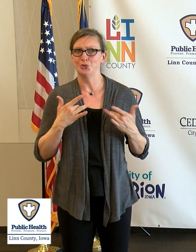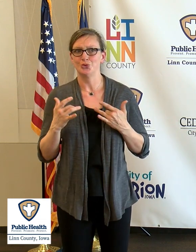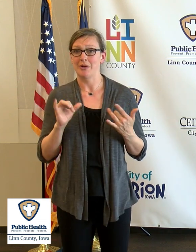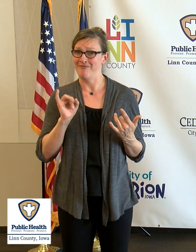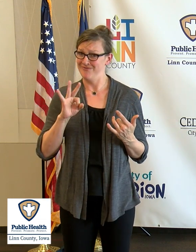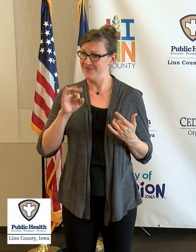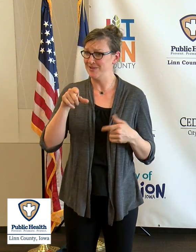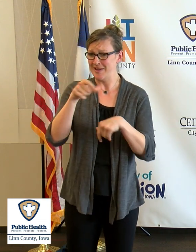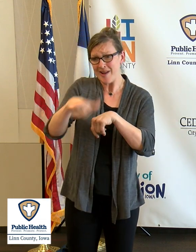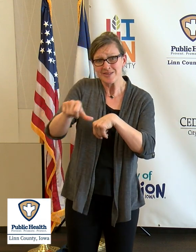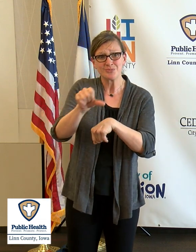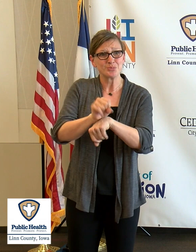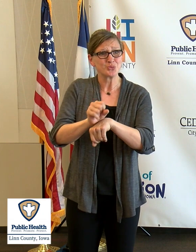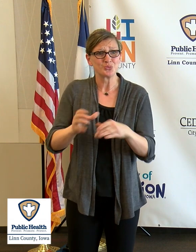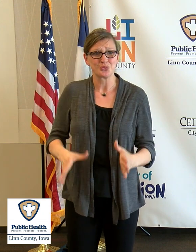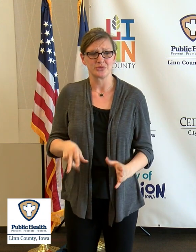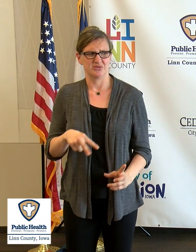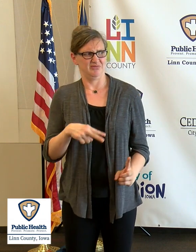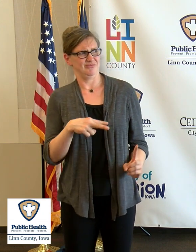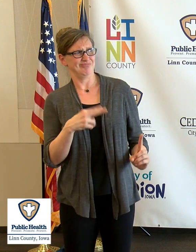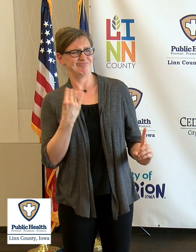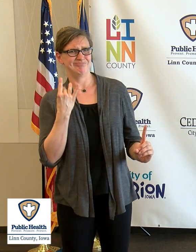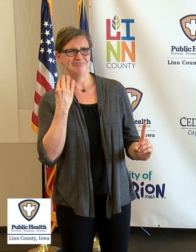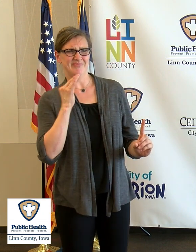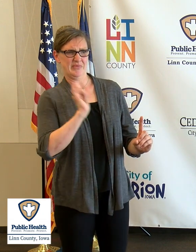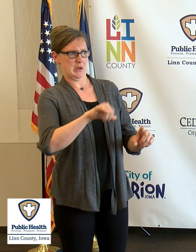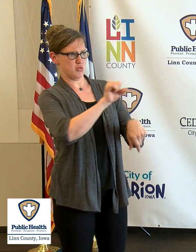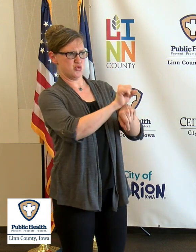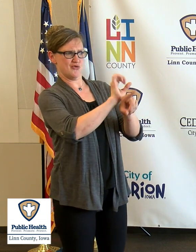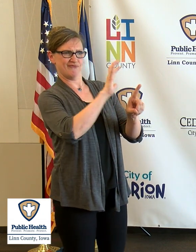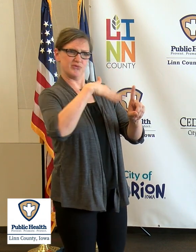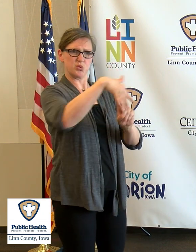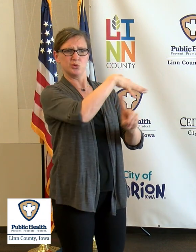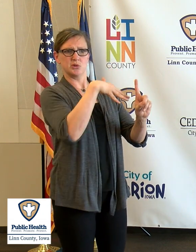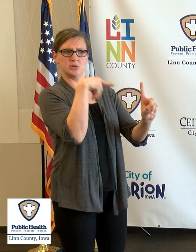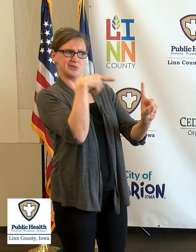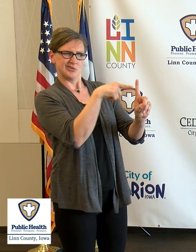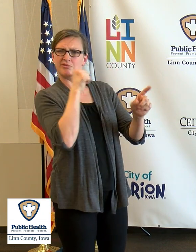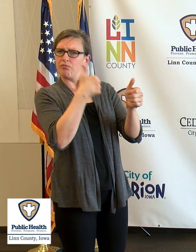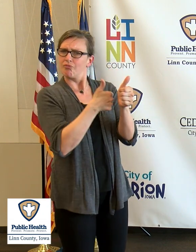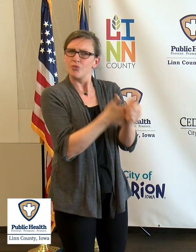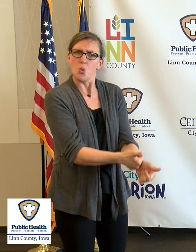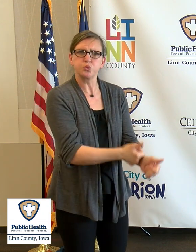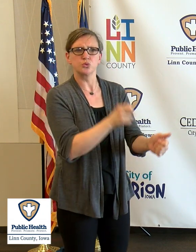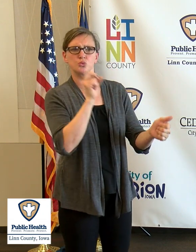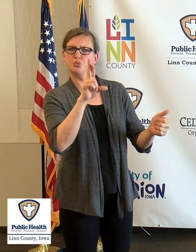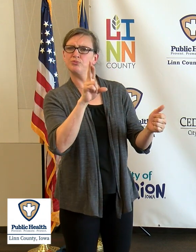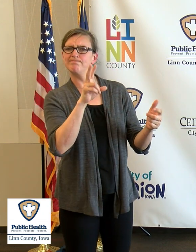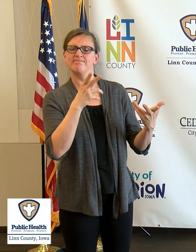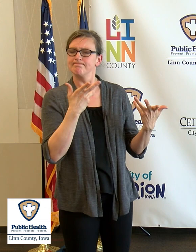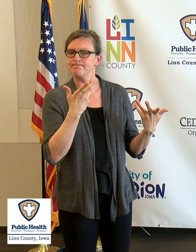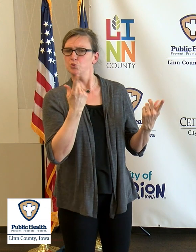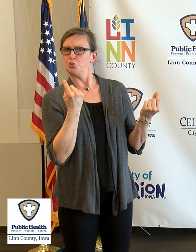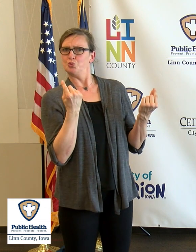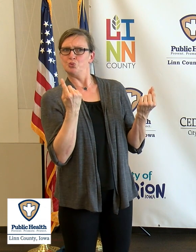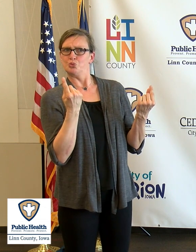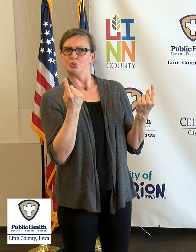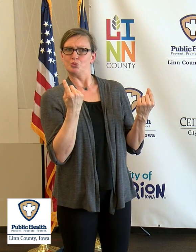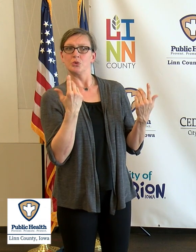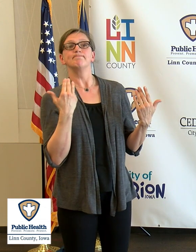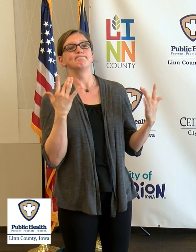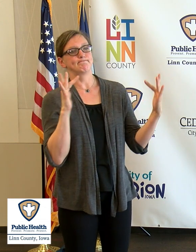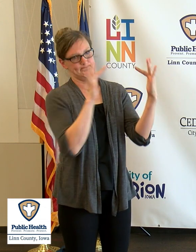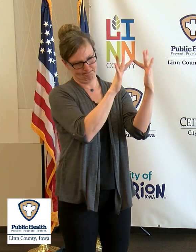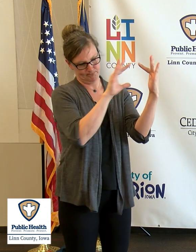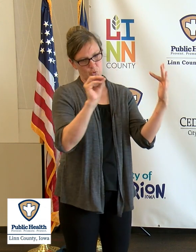not following safety measures to help protect you, we encourage you to contact Iowa OSHA at